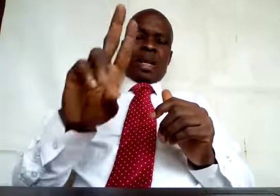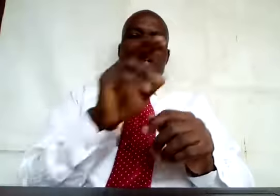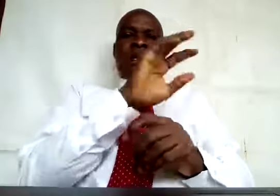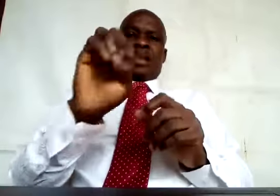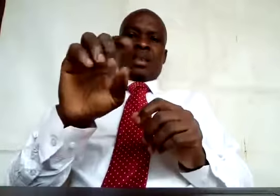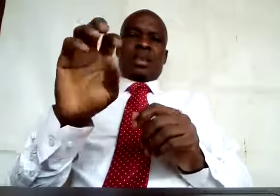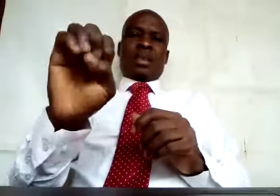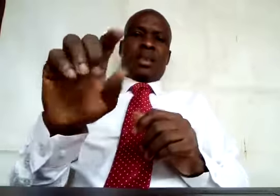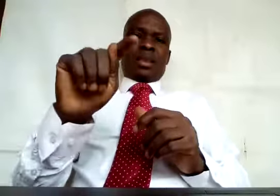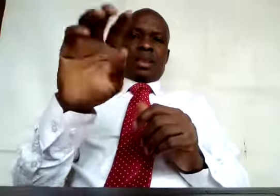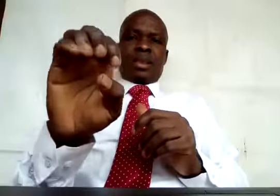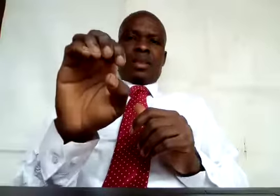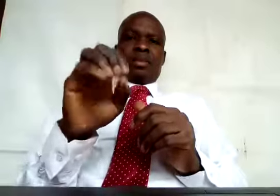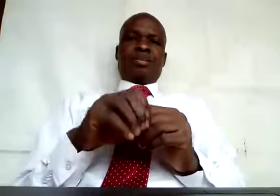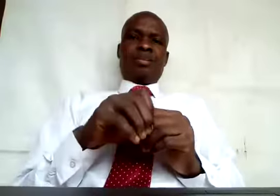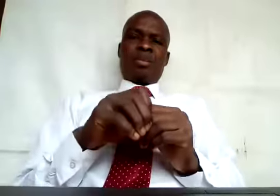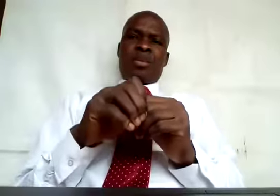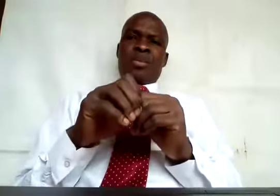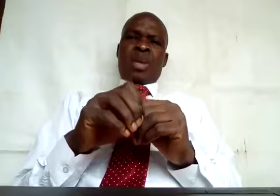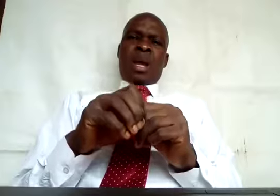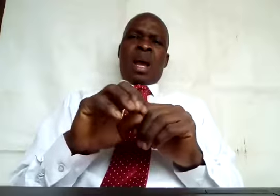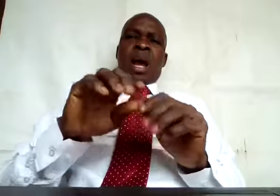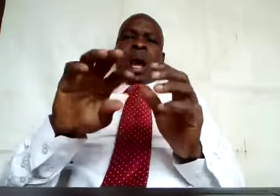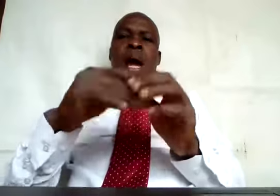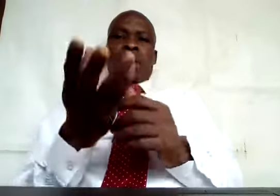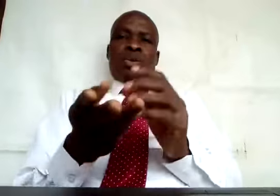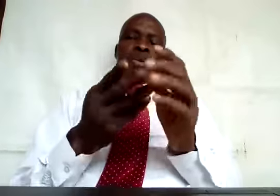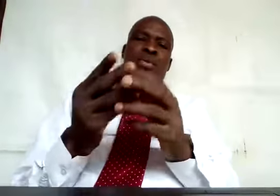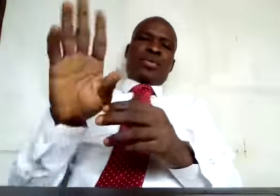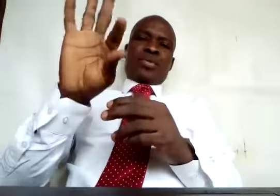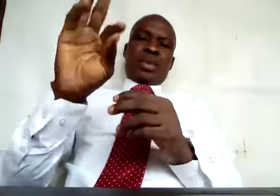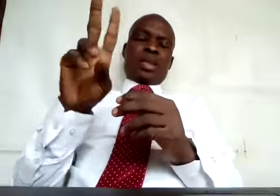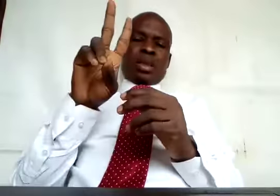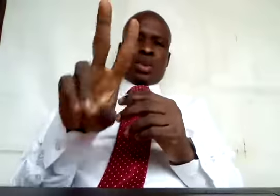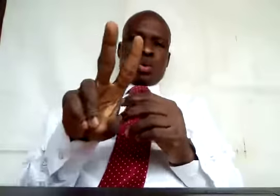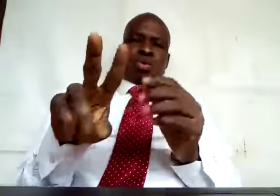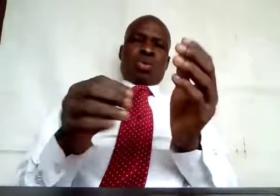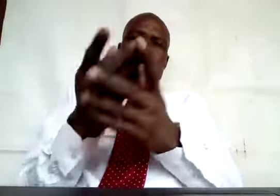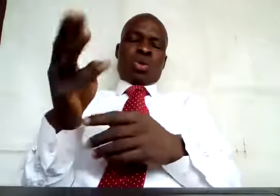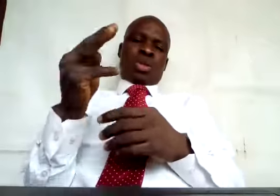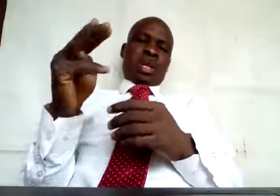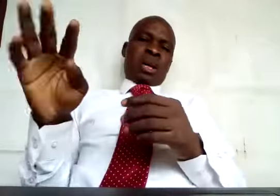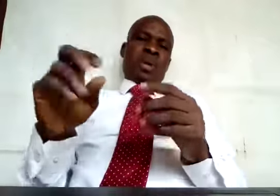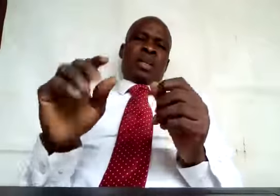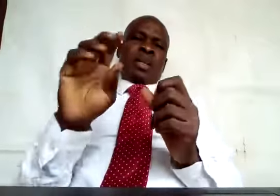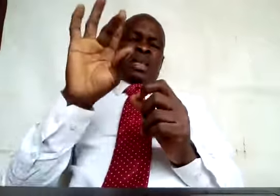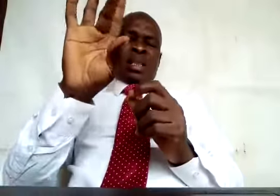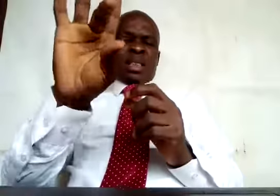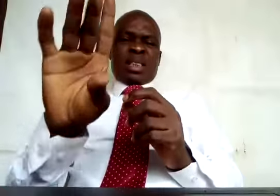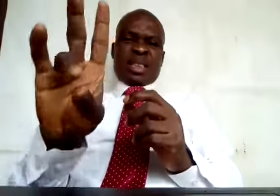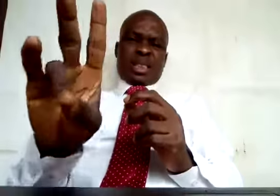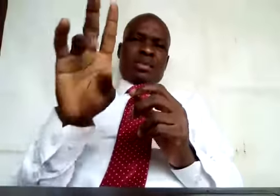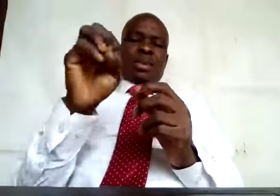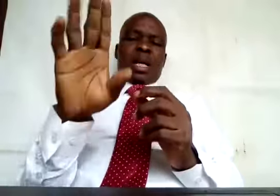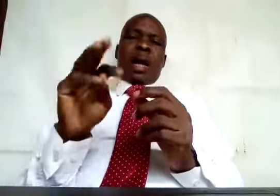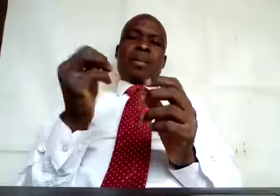etc. Out of 92 naturally occurring elements, 70 are metals and 22